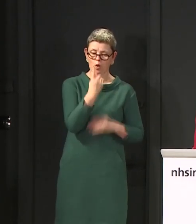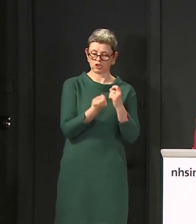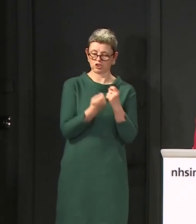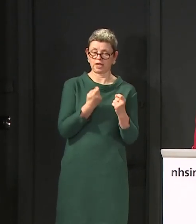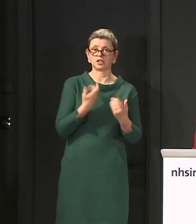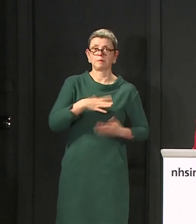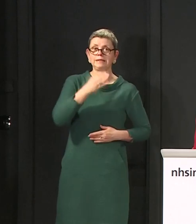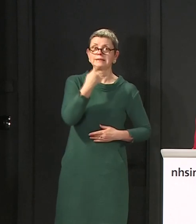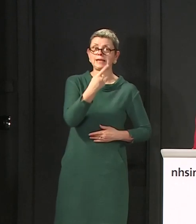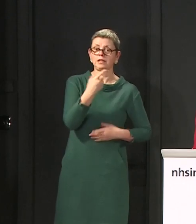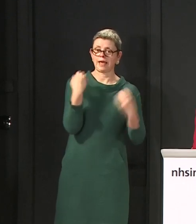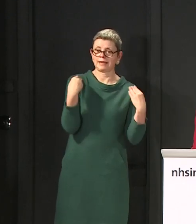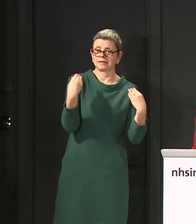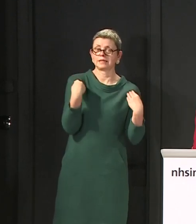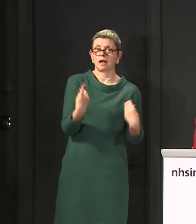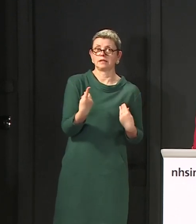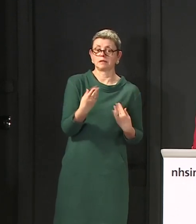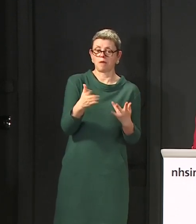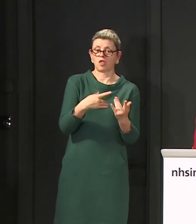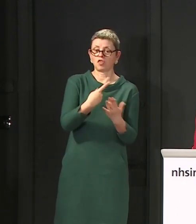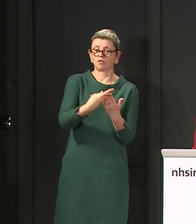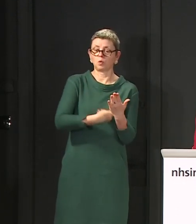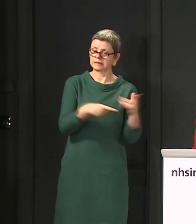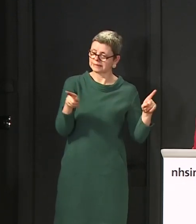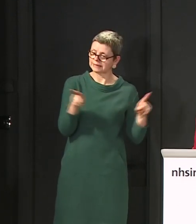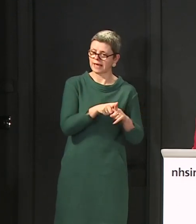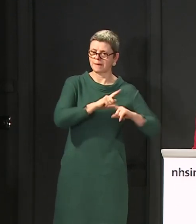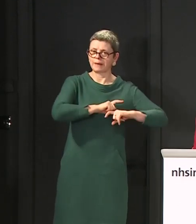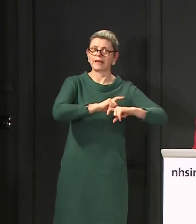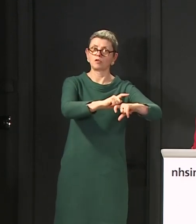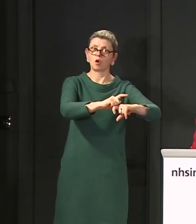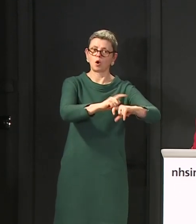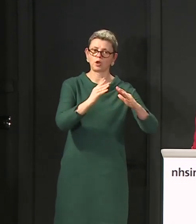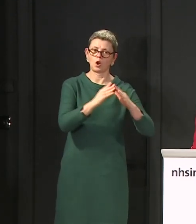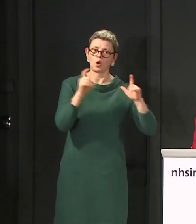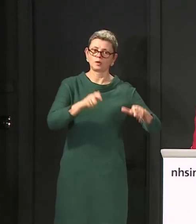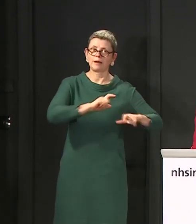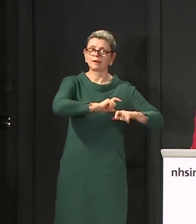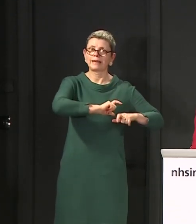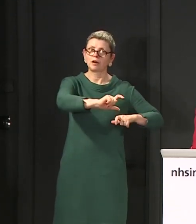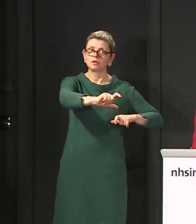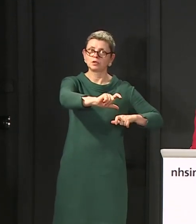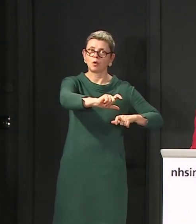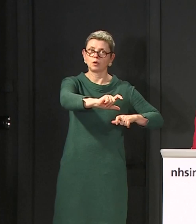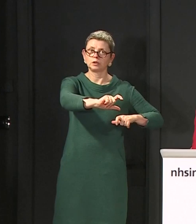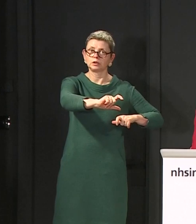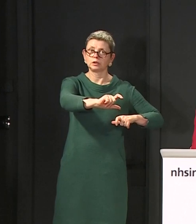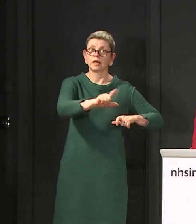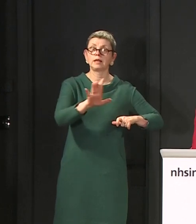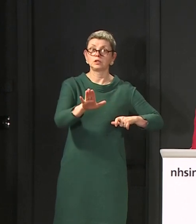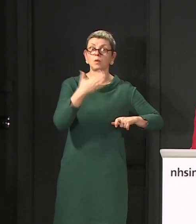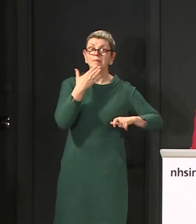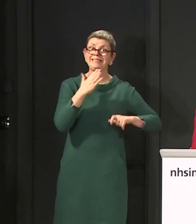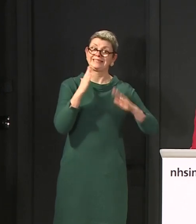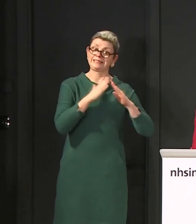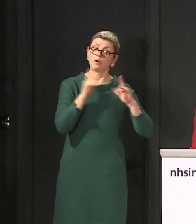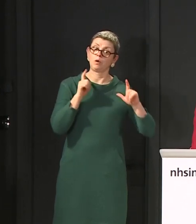today, the rules here have not changed. We remain in lockdown for now, and my ask of you remains to stay at